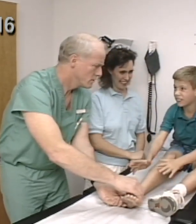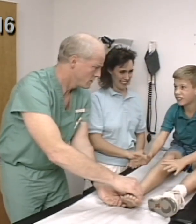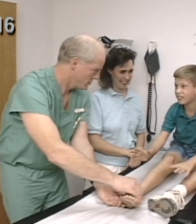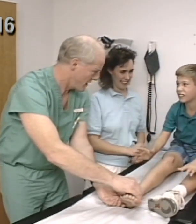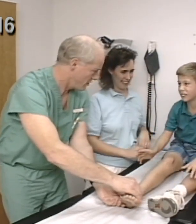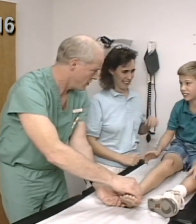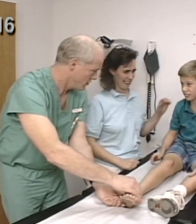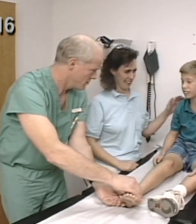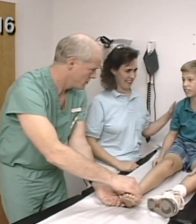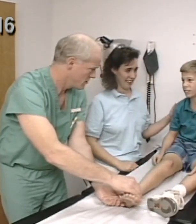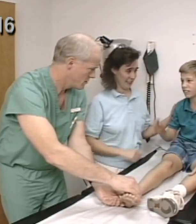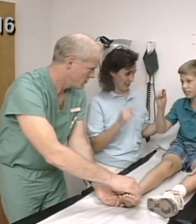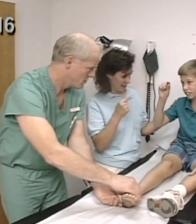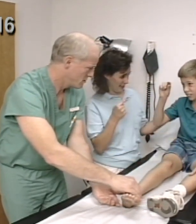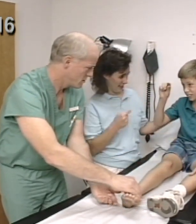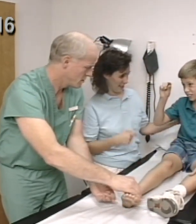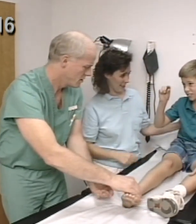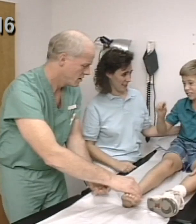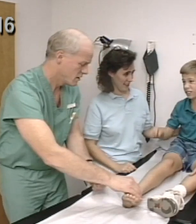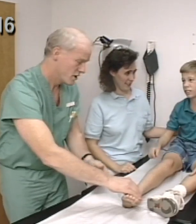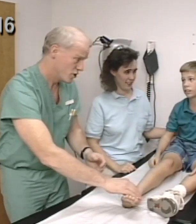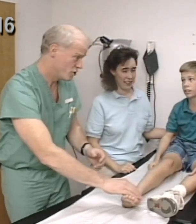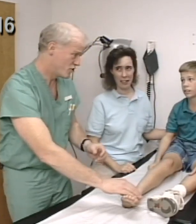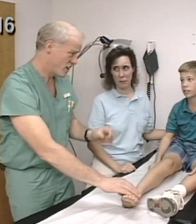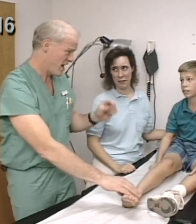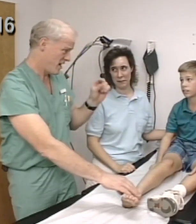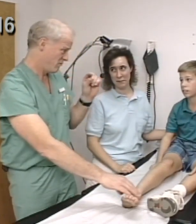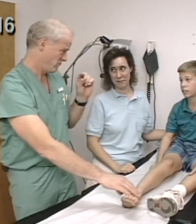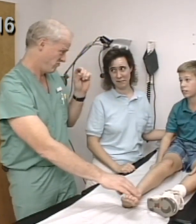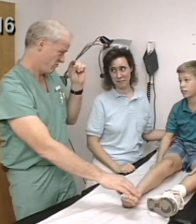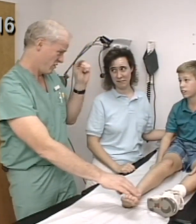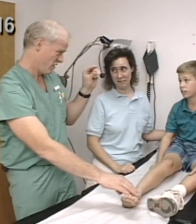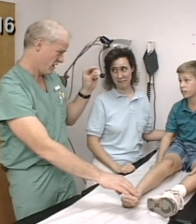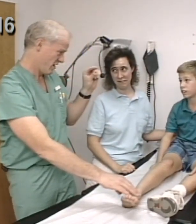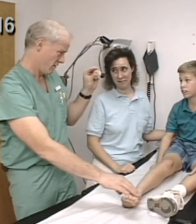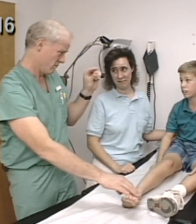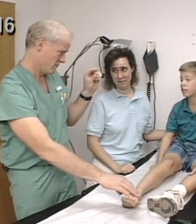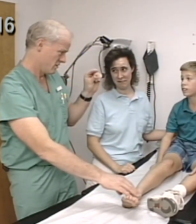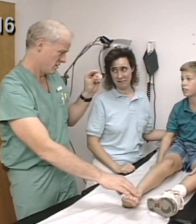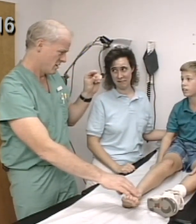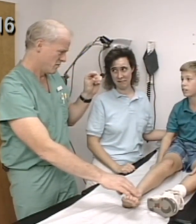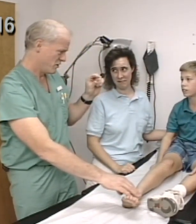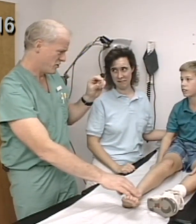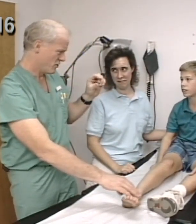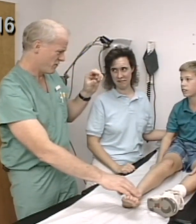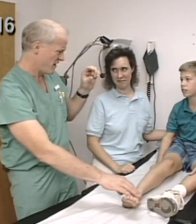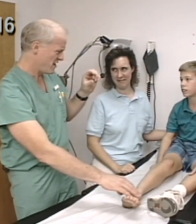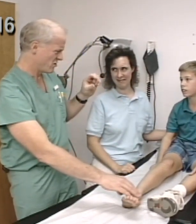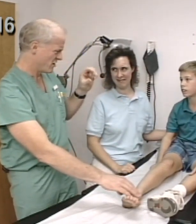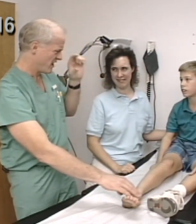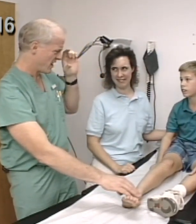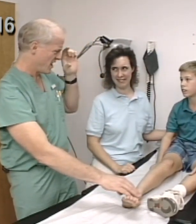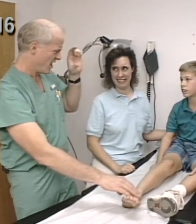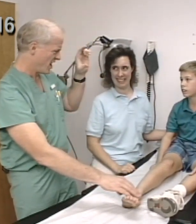Does that hurt? You Little say little, but your face looks like a